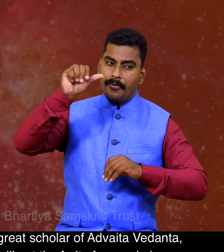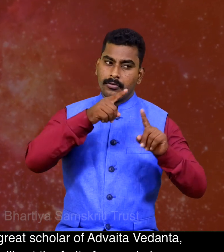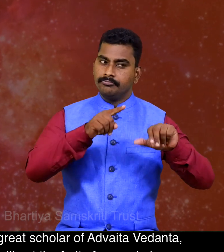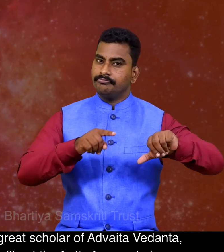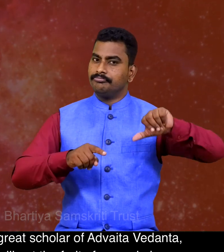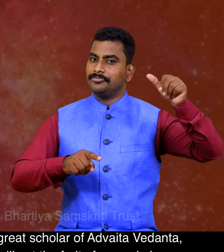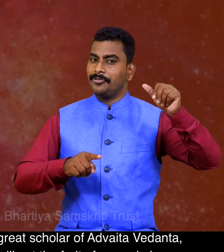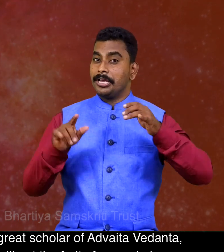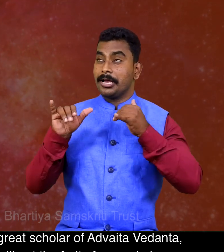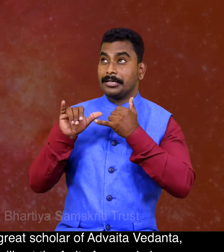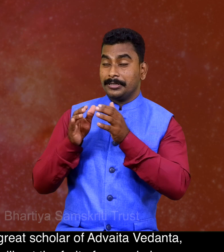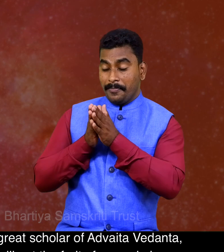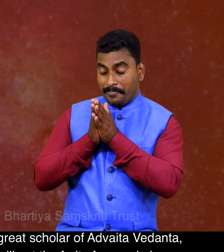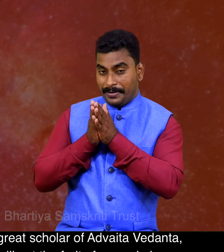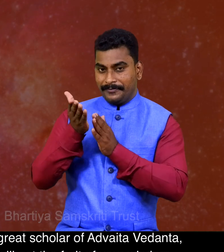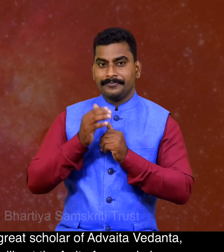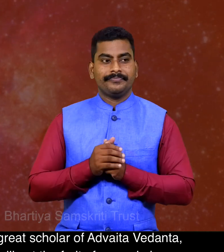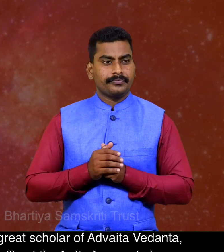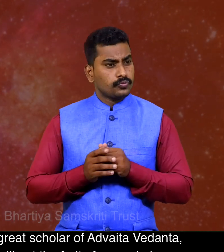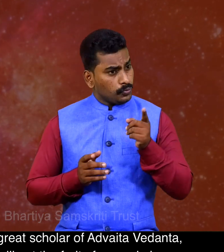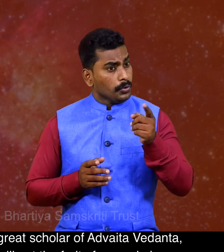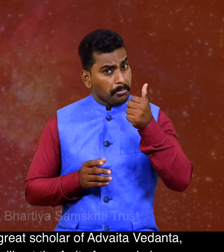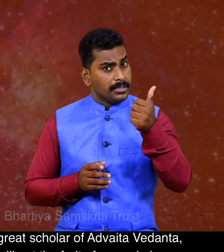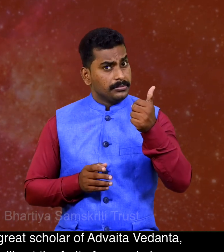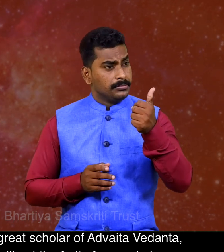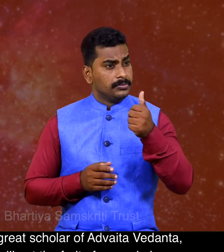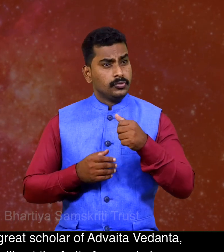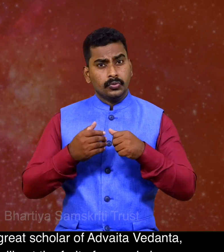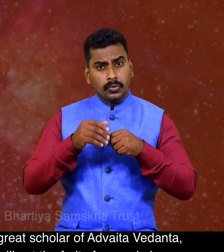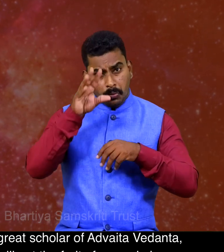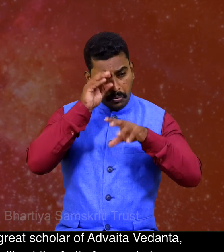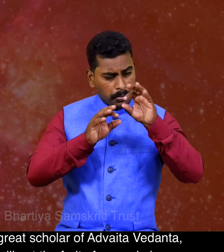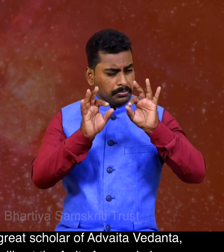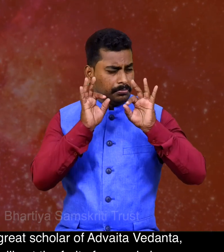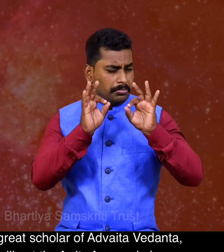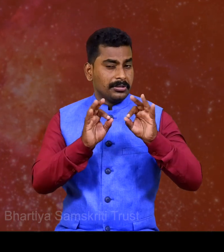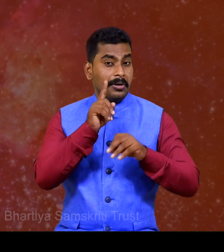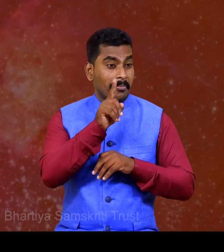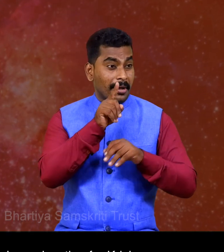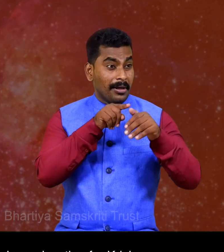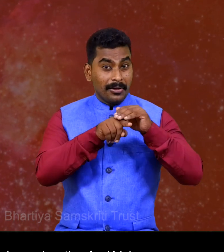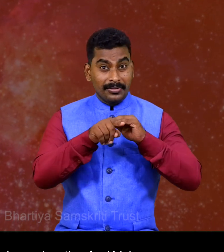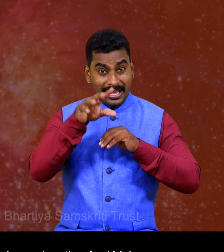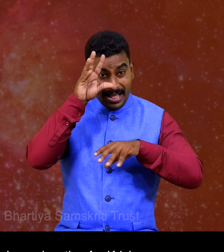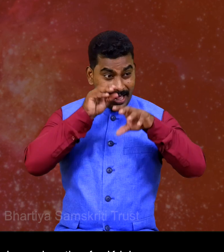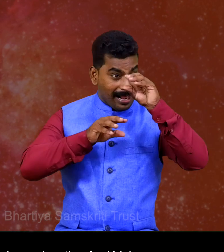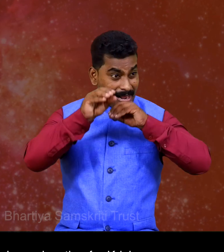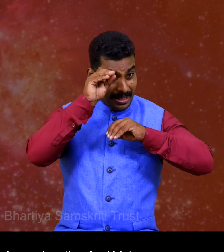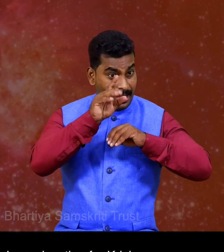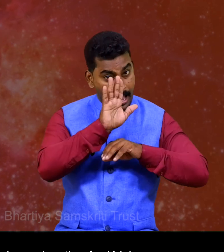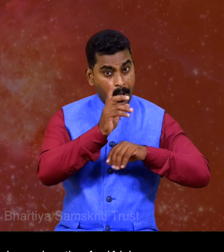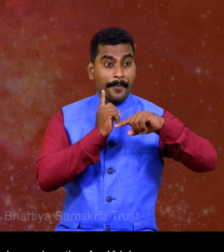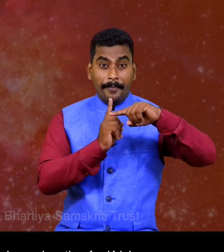but you will get the fruit of your wisdom if you have